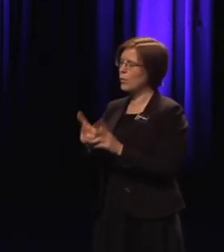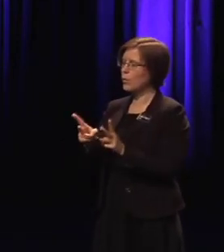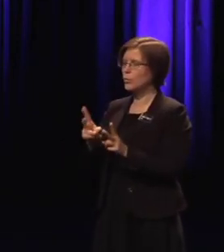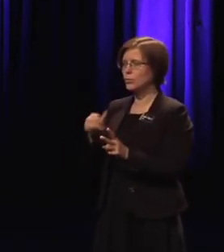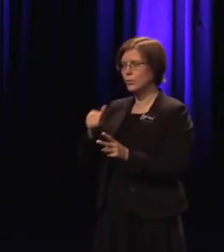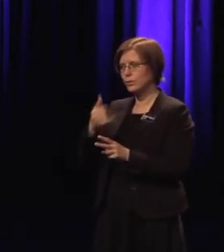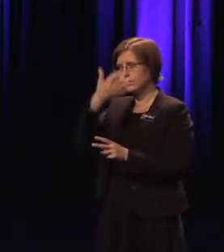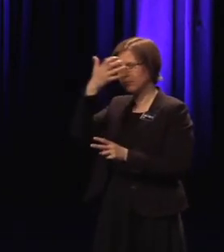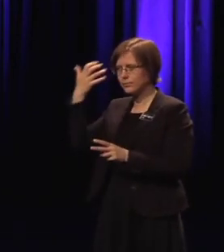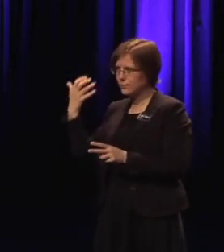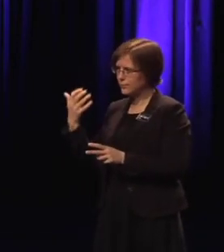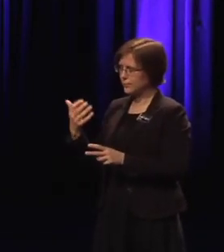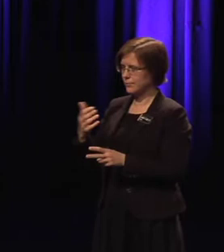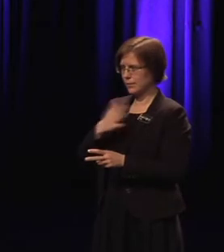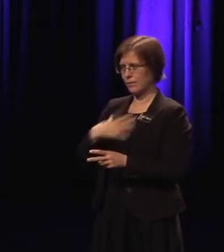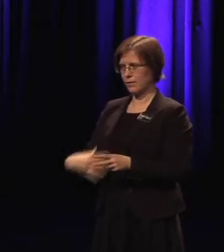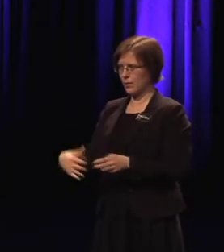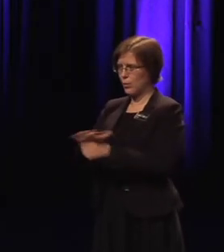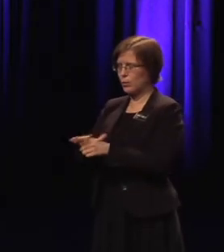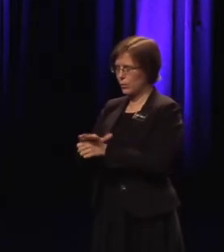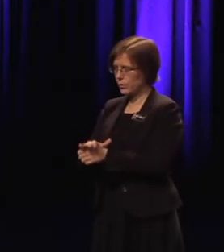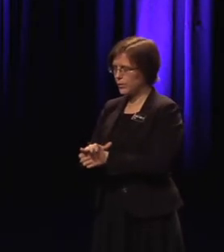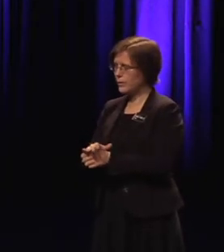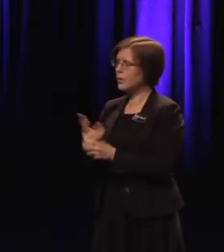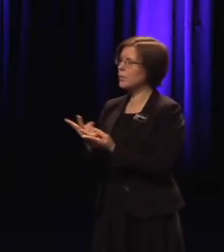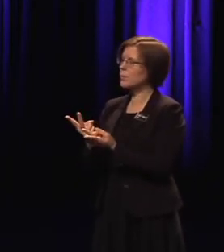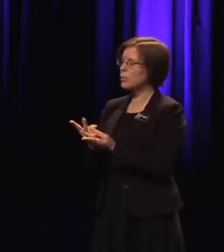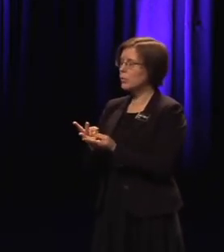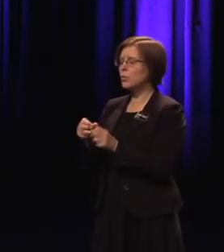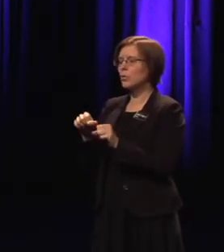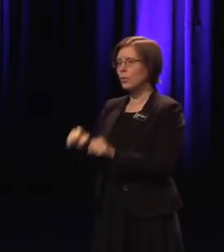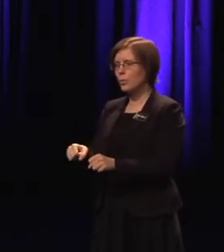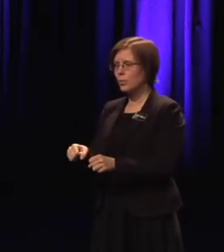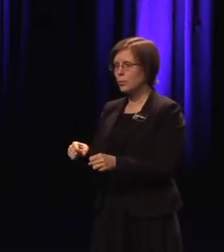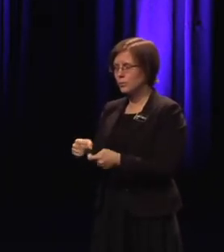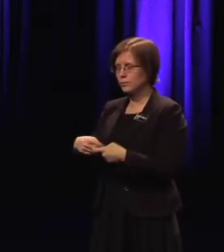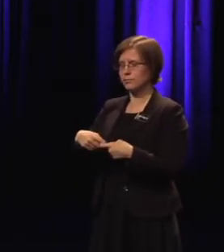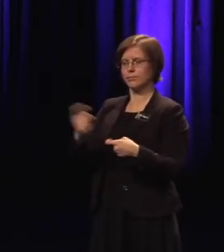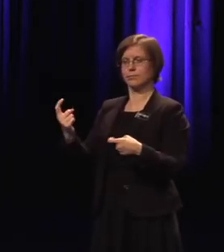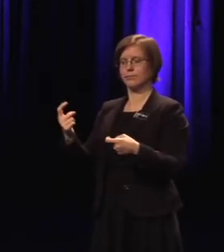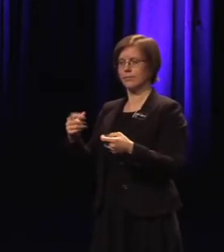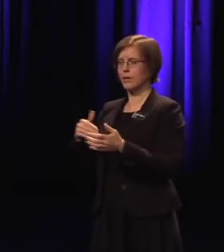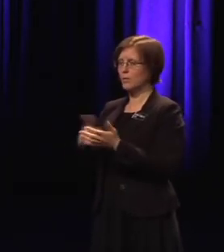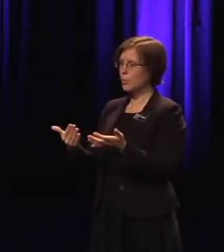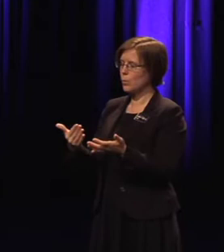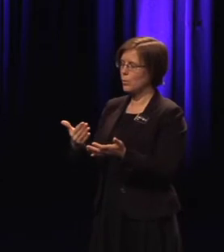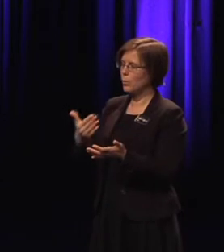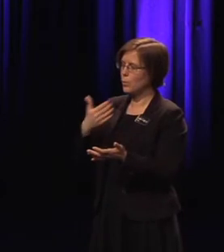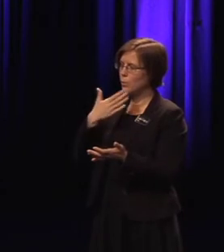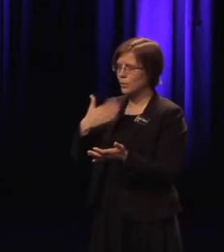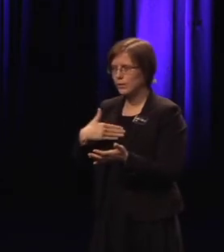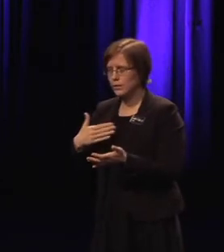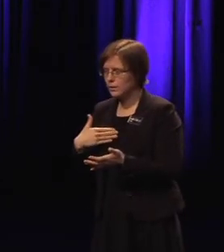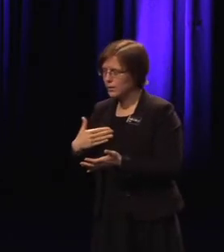and urban poor. It means moving away from charitable or technocratic